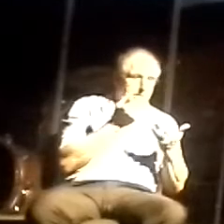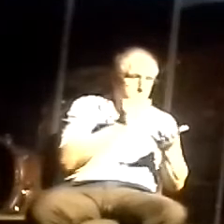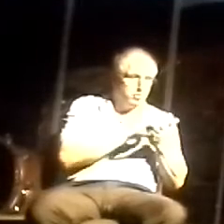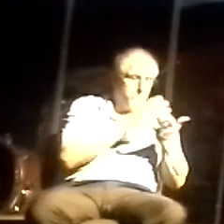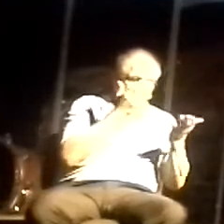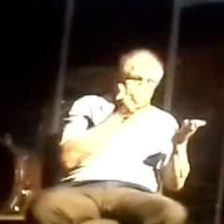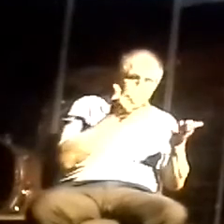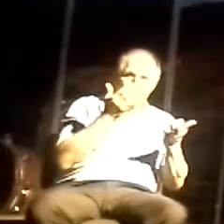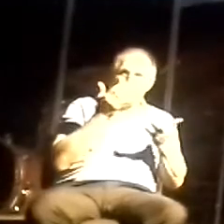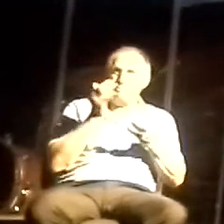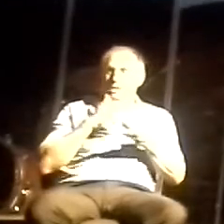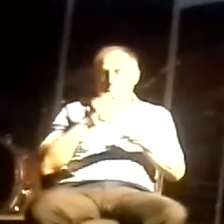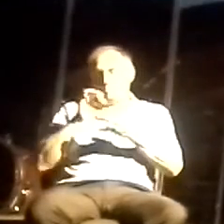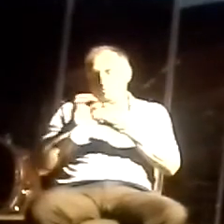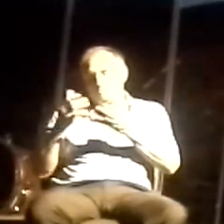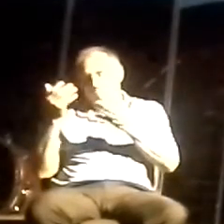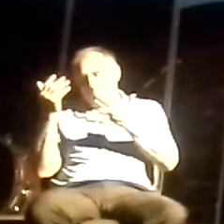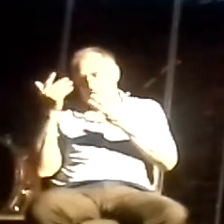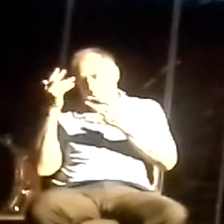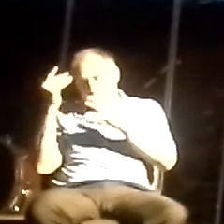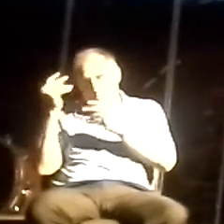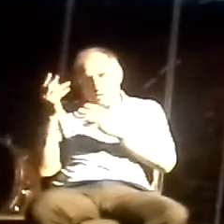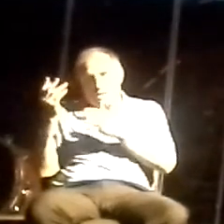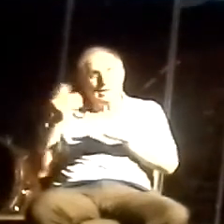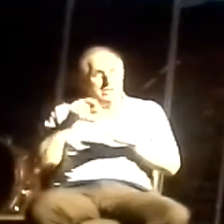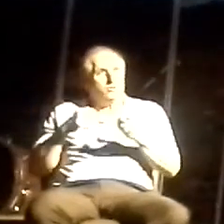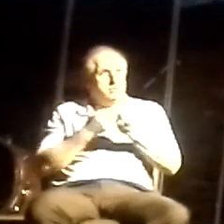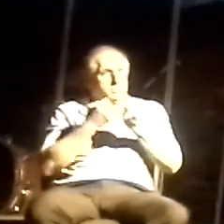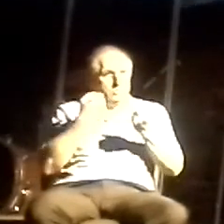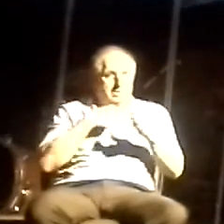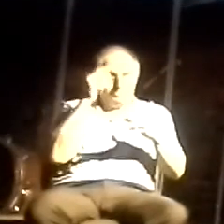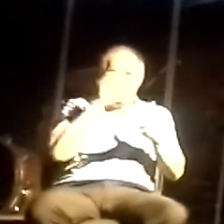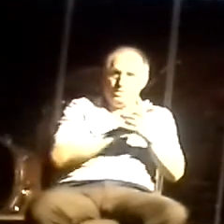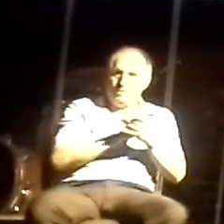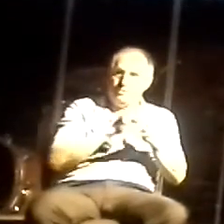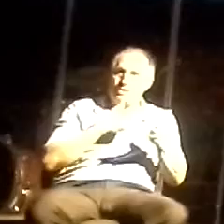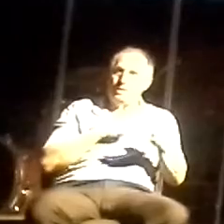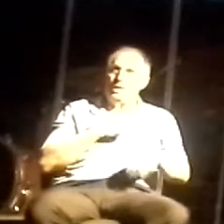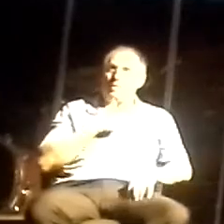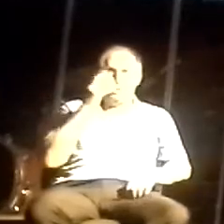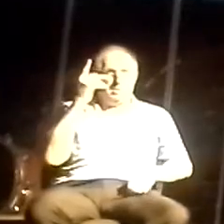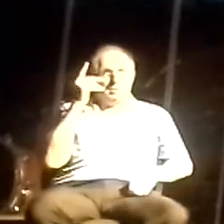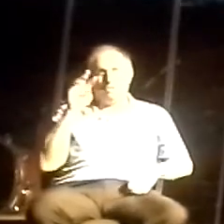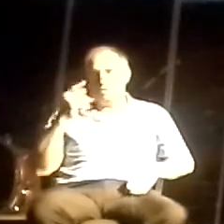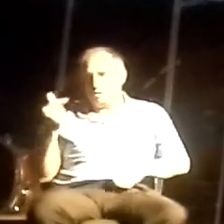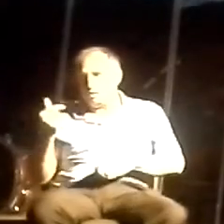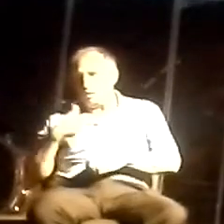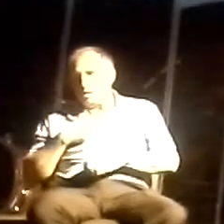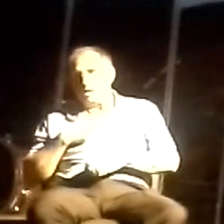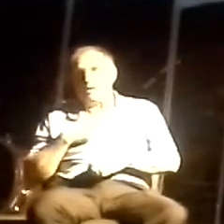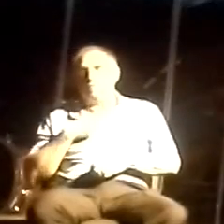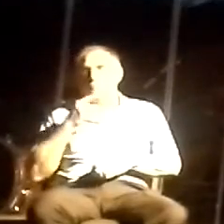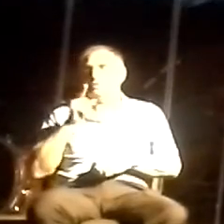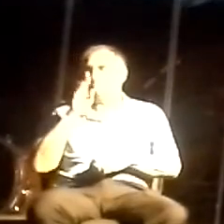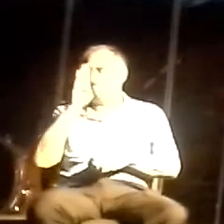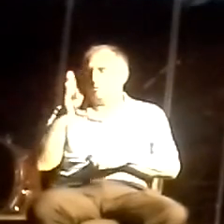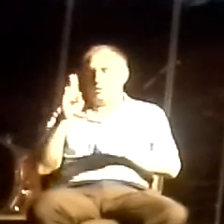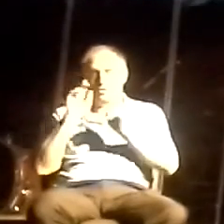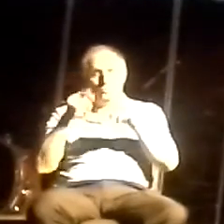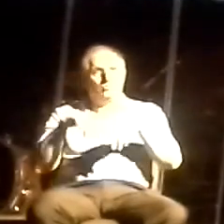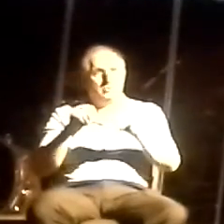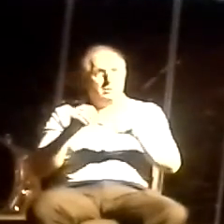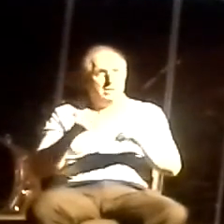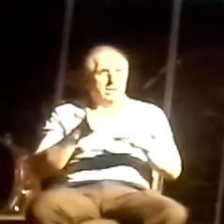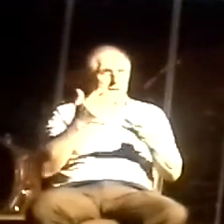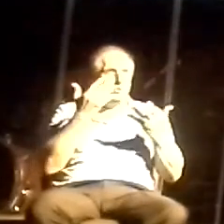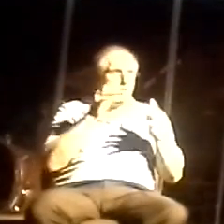Just sort of weighing my options. Should I stand up for what I believe in? I've been thinking about becoming a vegetarian. I am very indecisive when I go to the grocery store. So